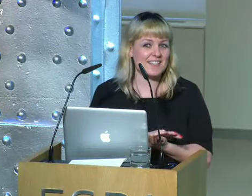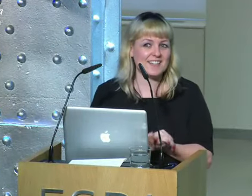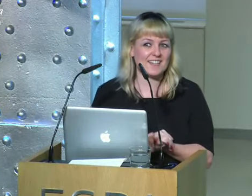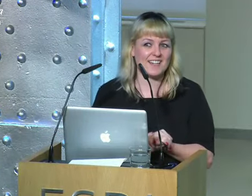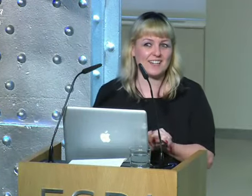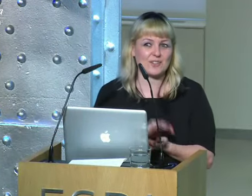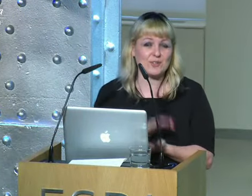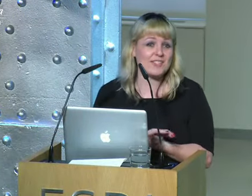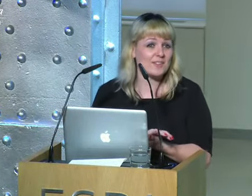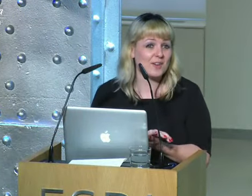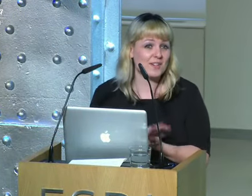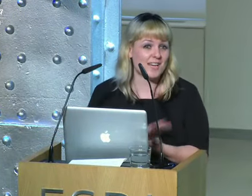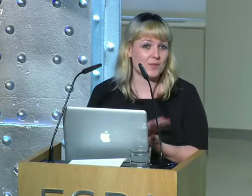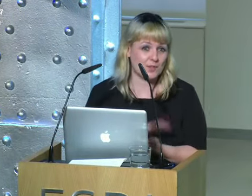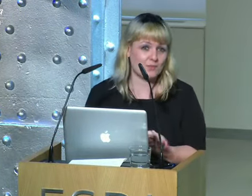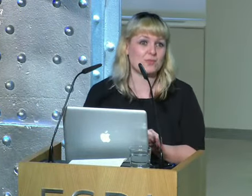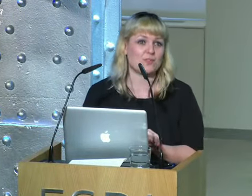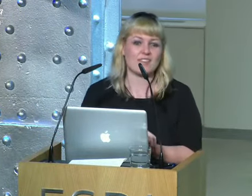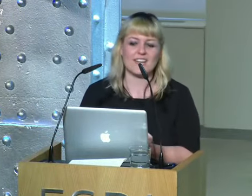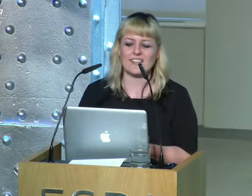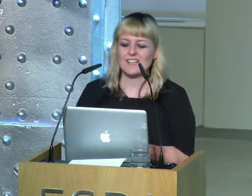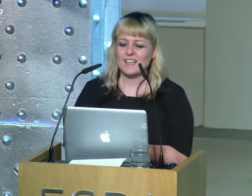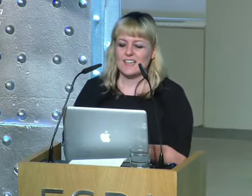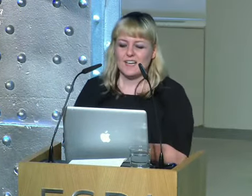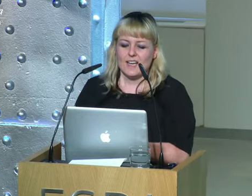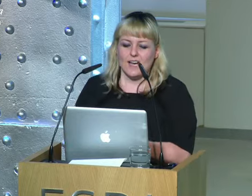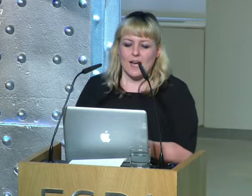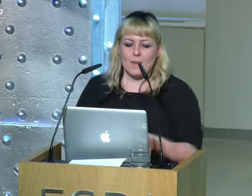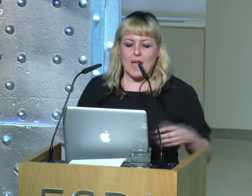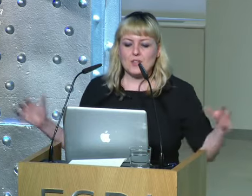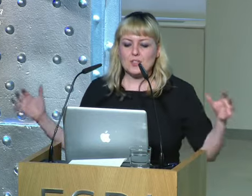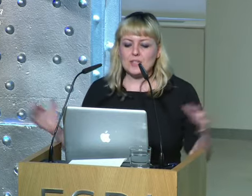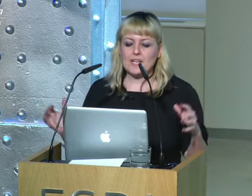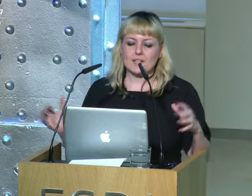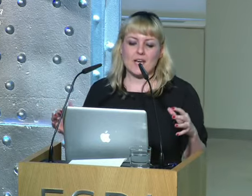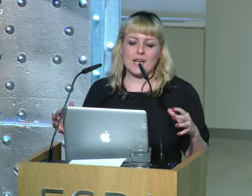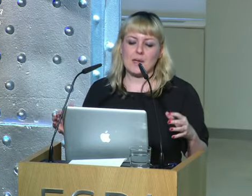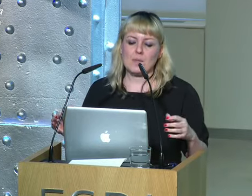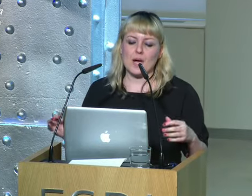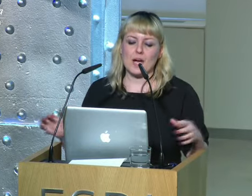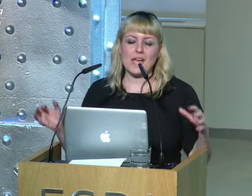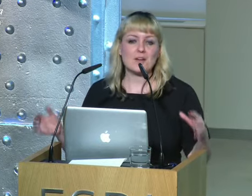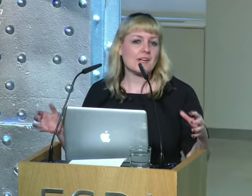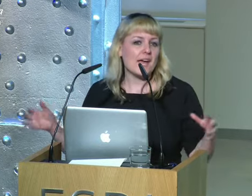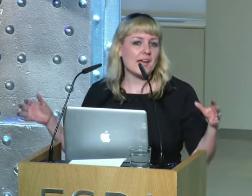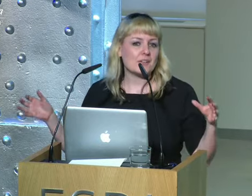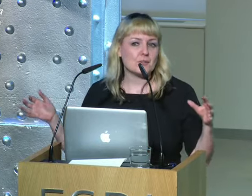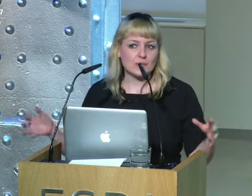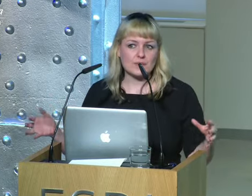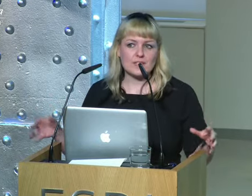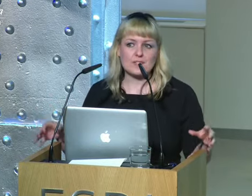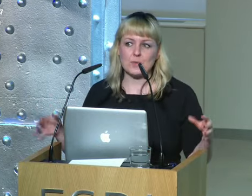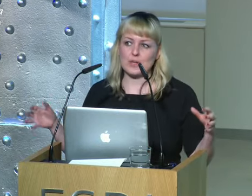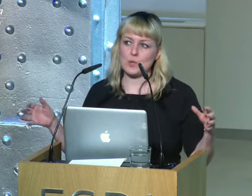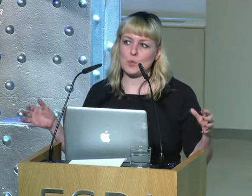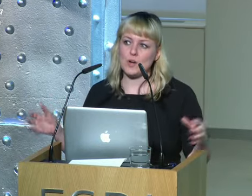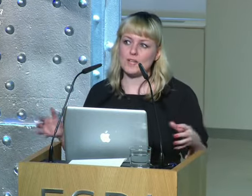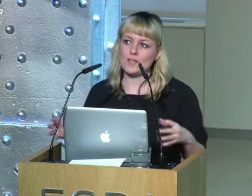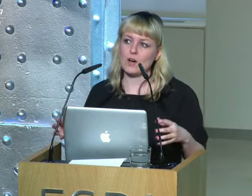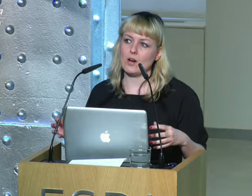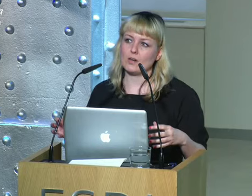was here 2 years ago and he gave a wonderful talk then. And during that time, Henry and a lot of us